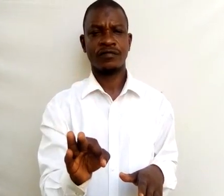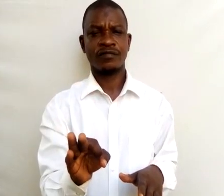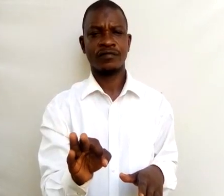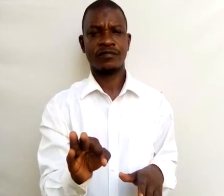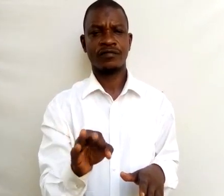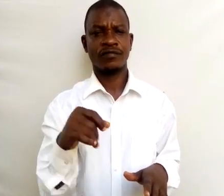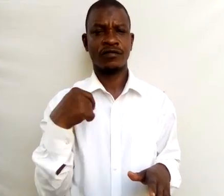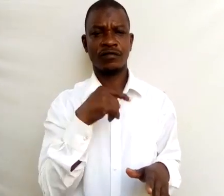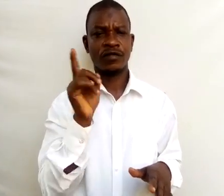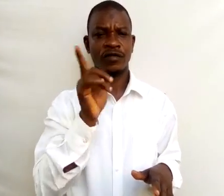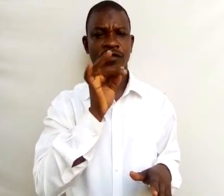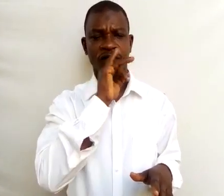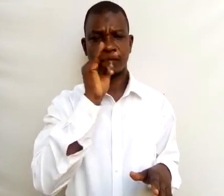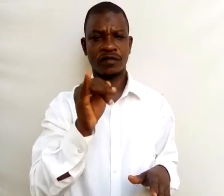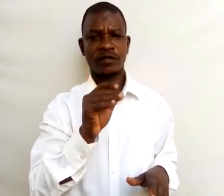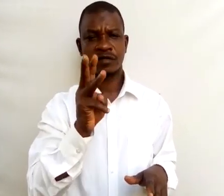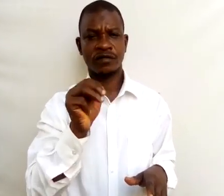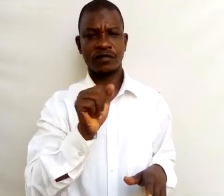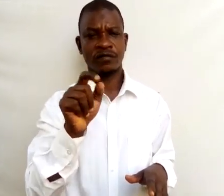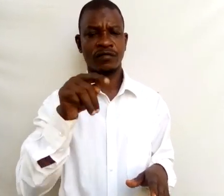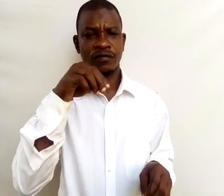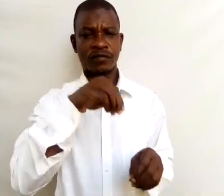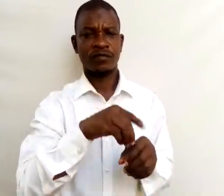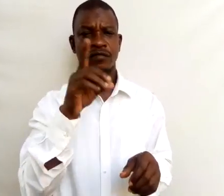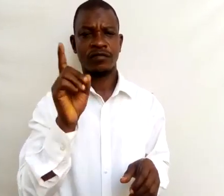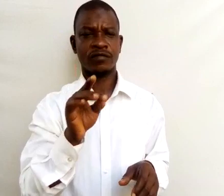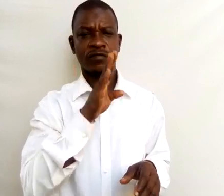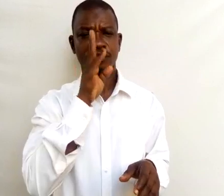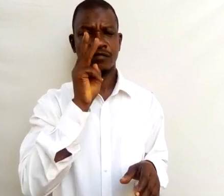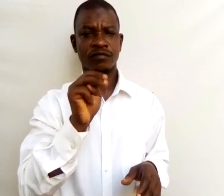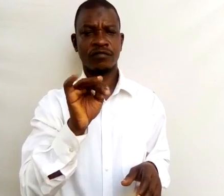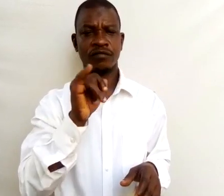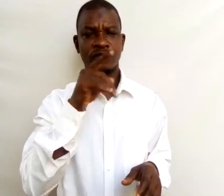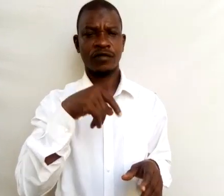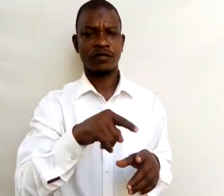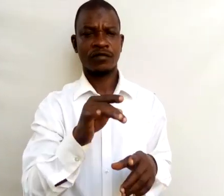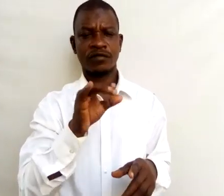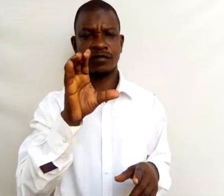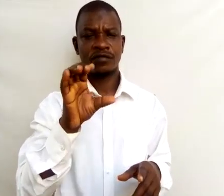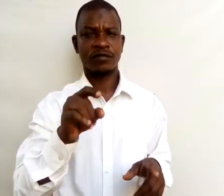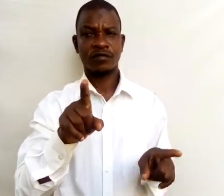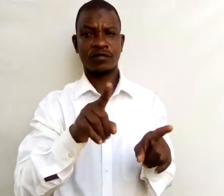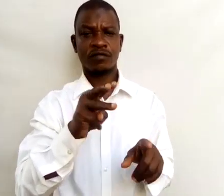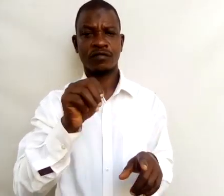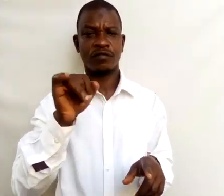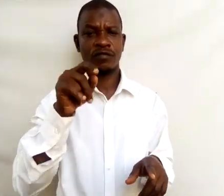where A is mapped into D, B mapped into D, C also mapped into